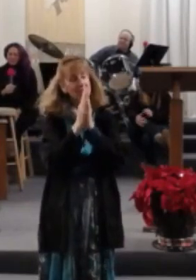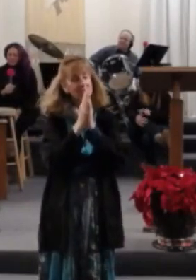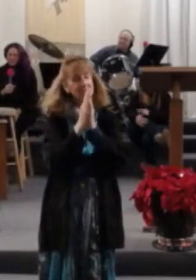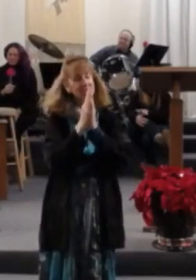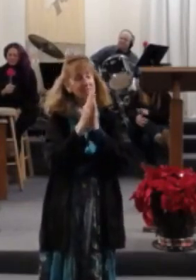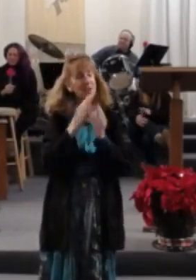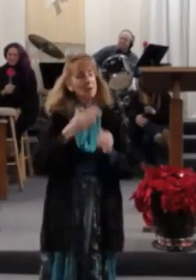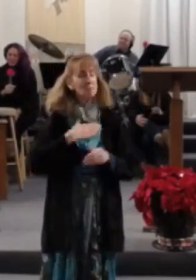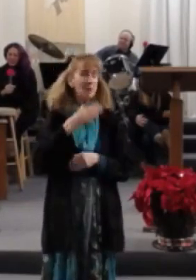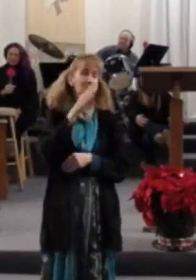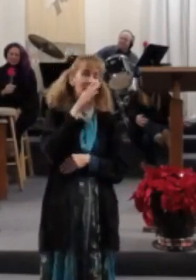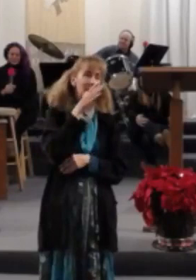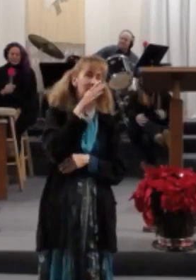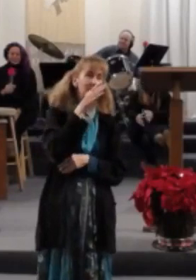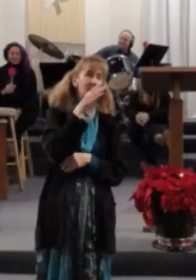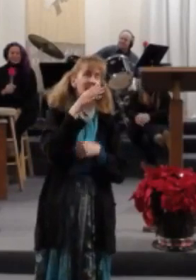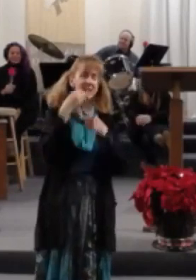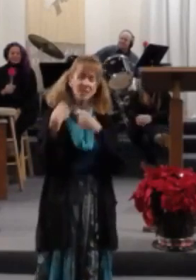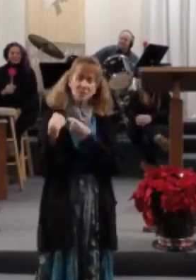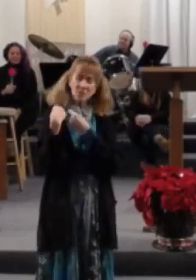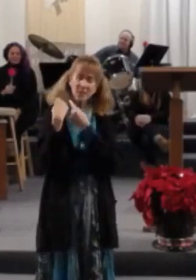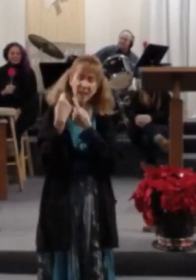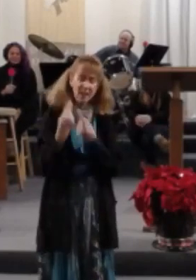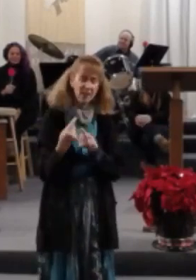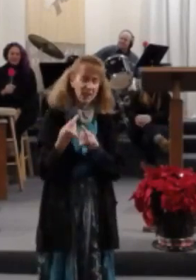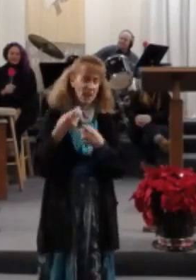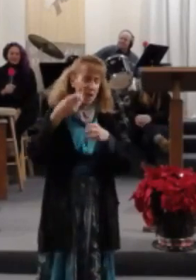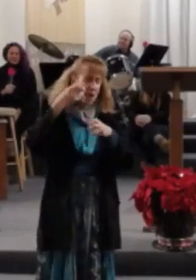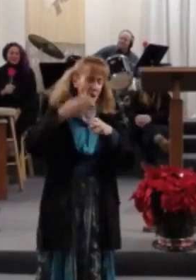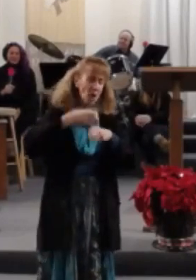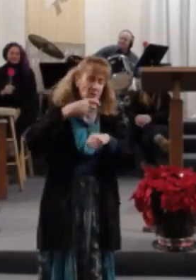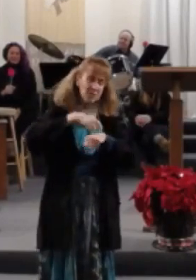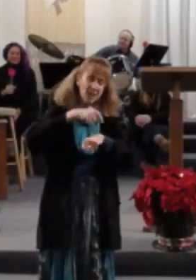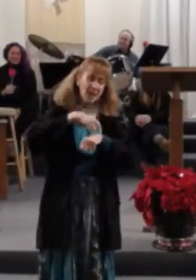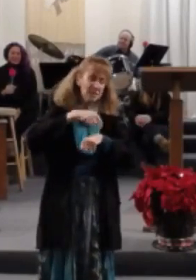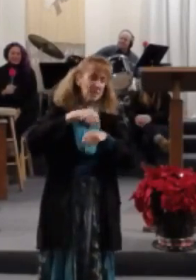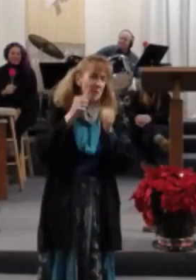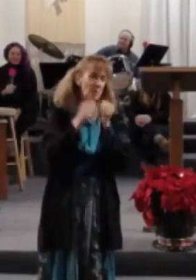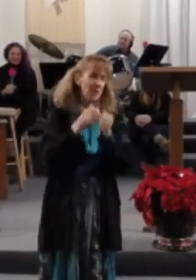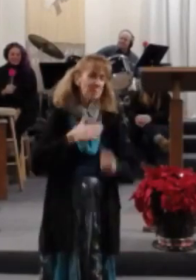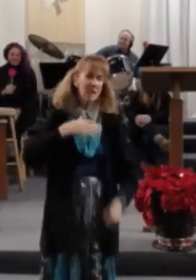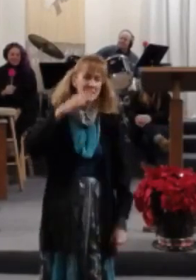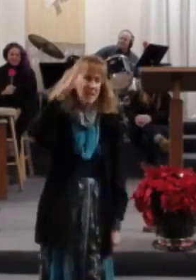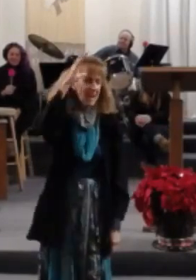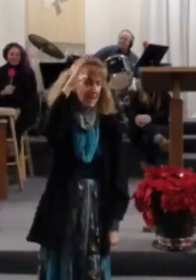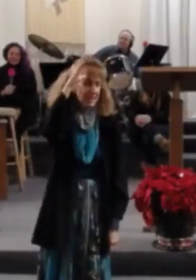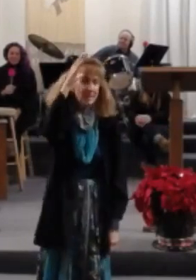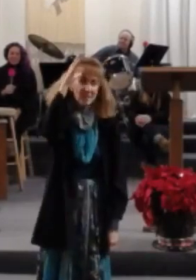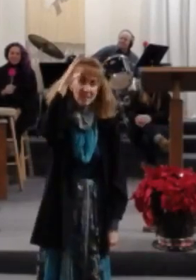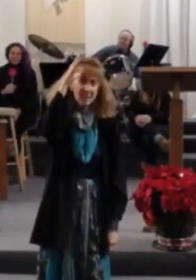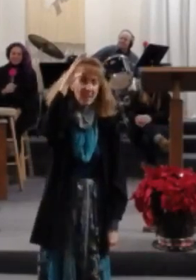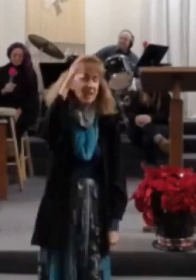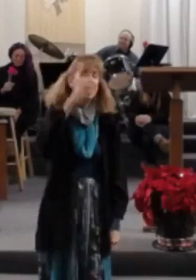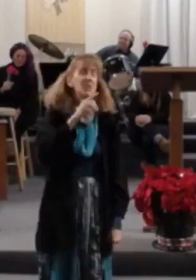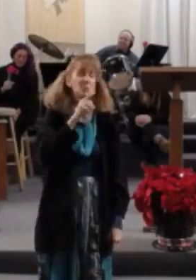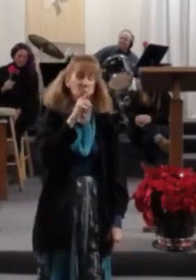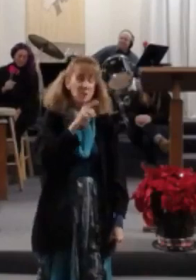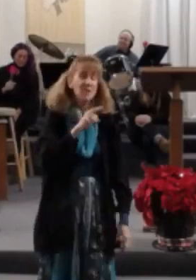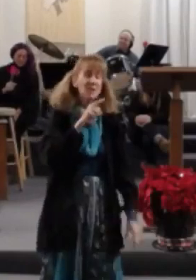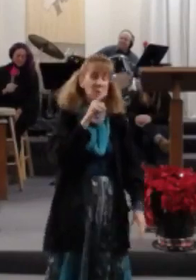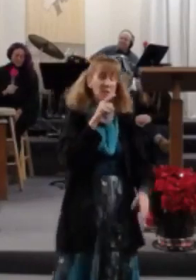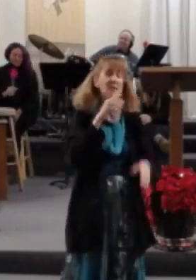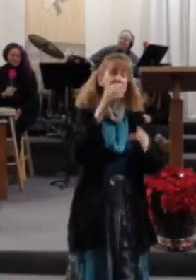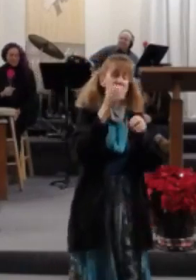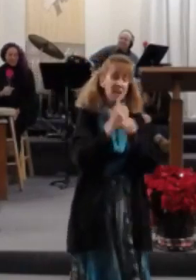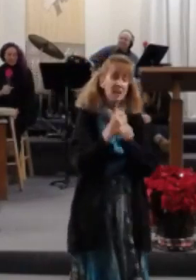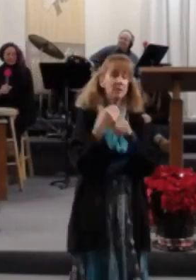She has had a really rough past year, and it has really taken its toll on her, not